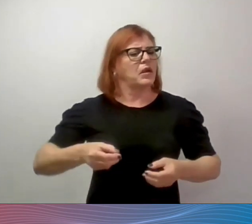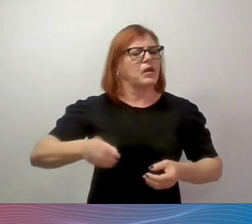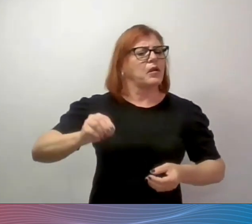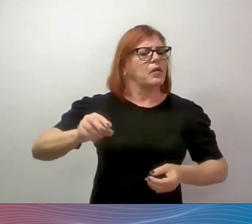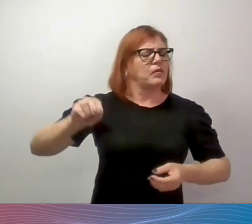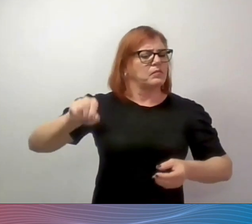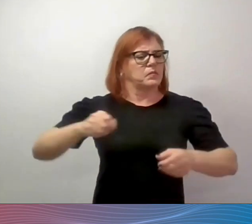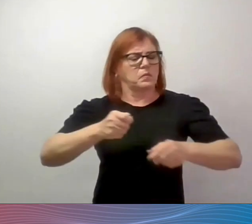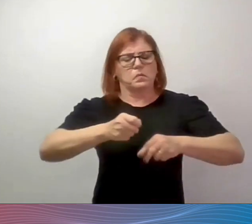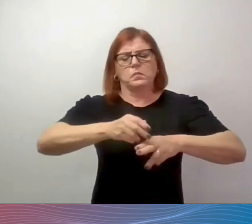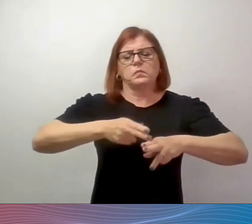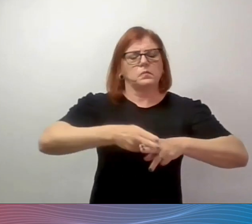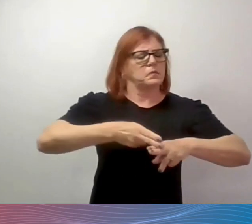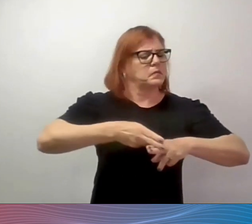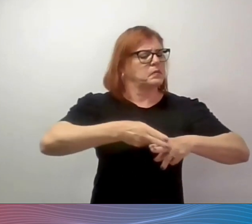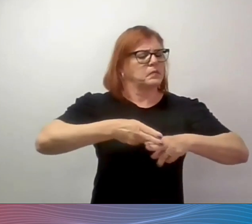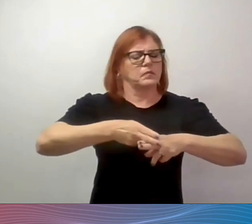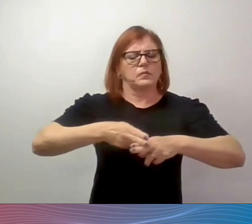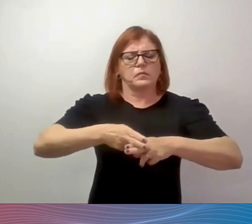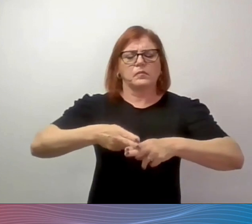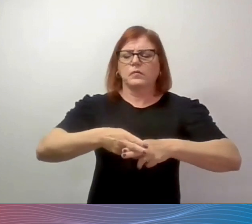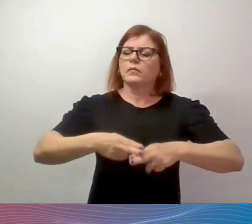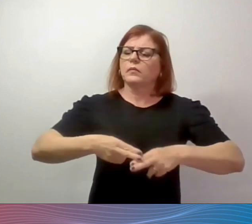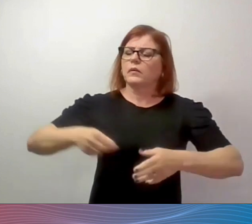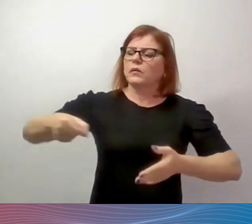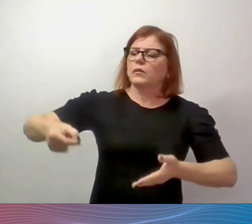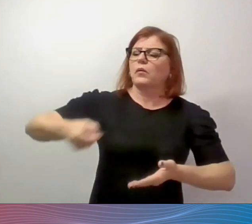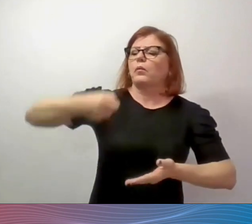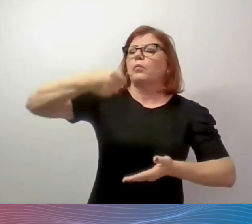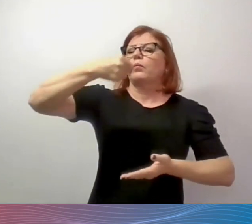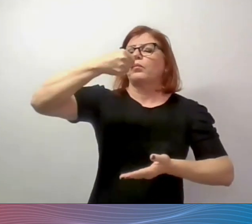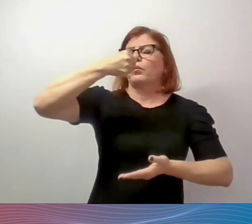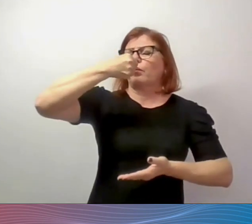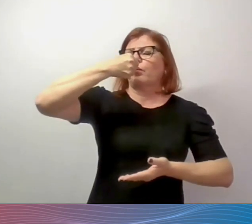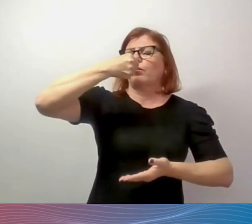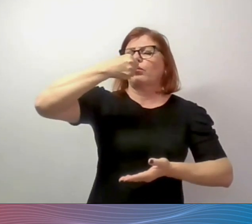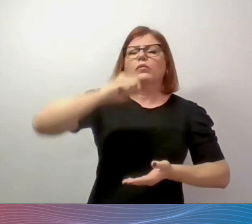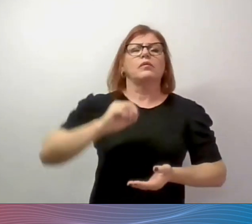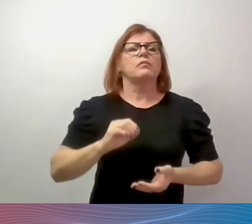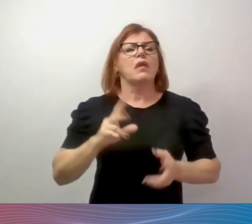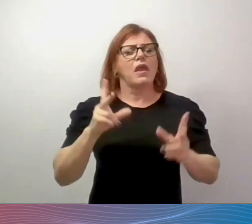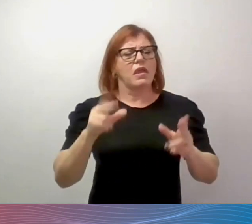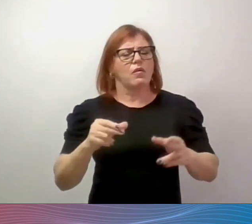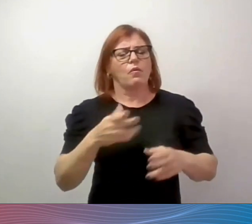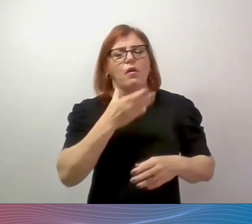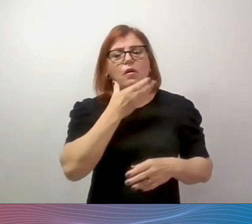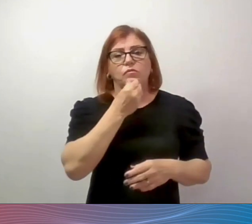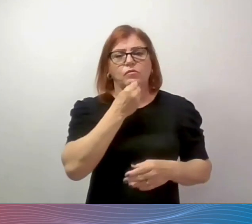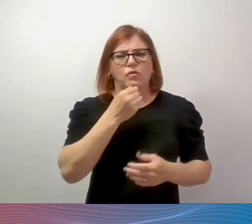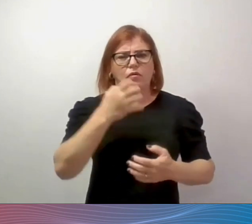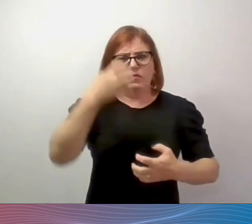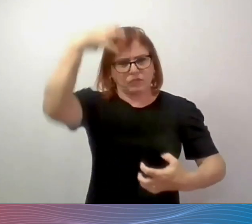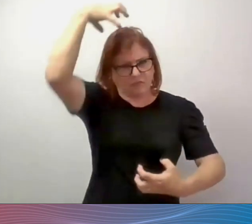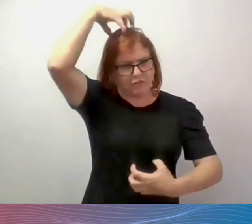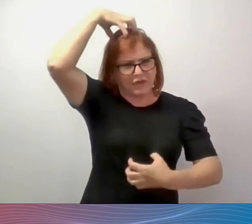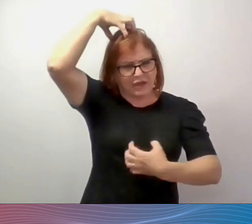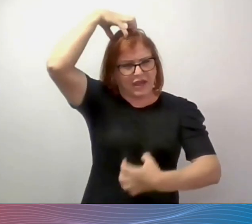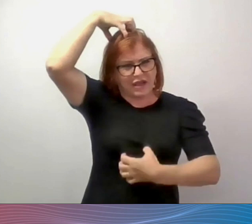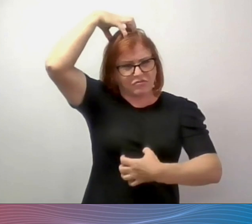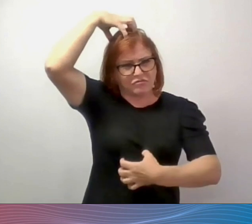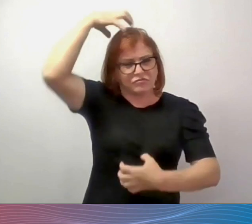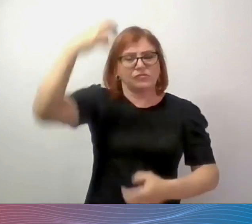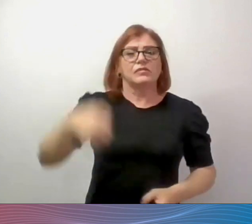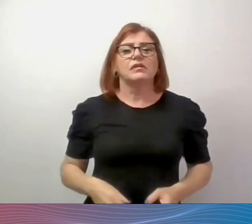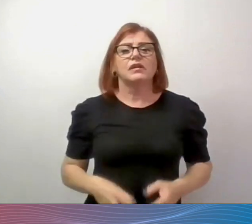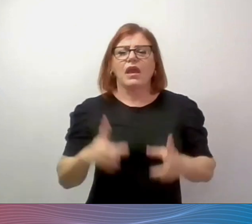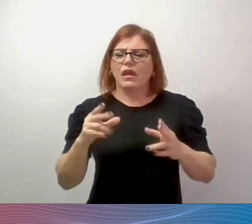come com garfo. The monkey will sit down with like a knife and fork and trying to cut a steak and eat. Aí